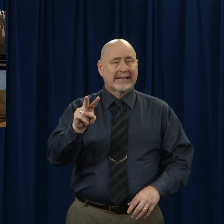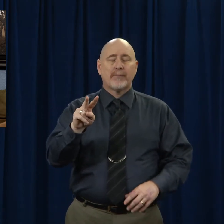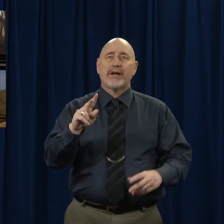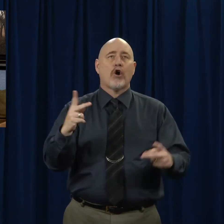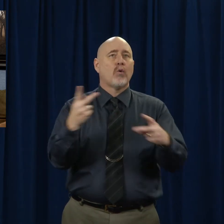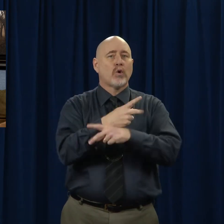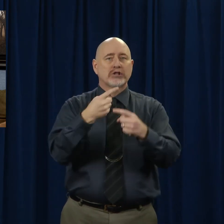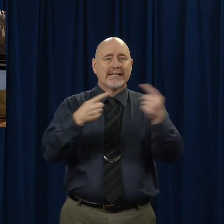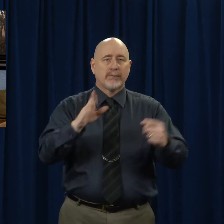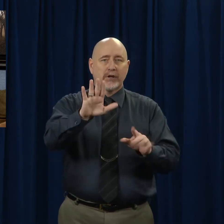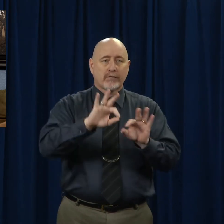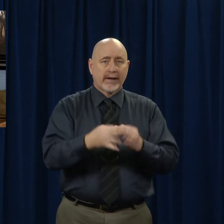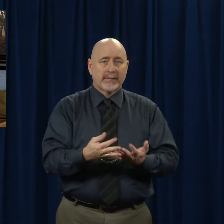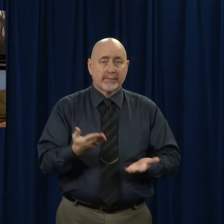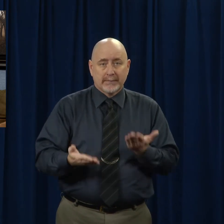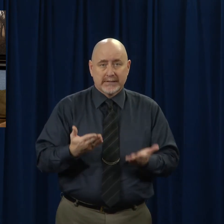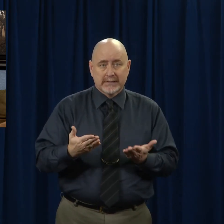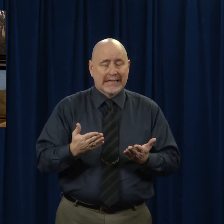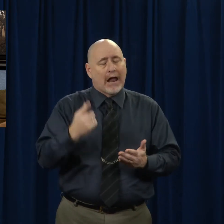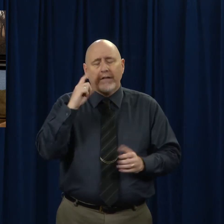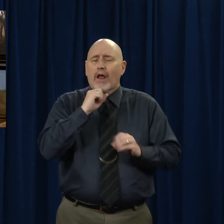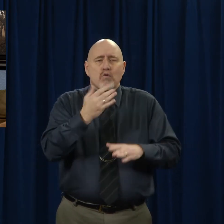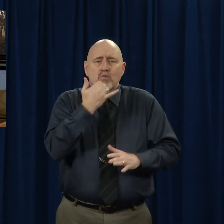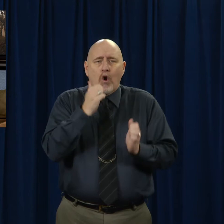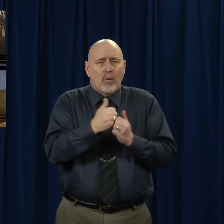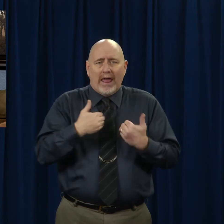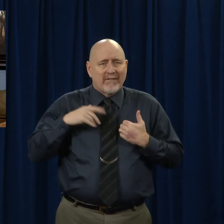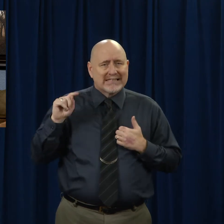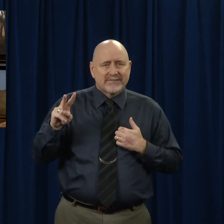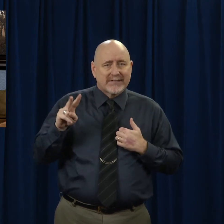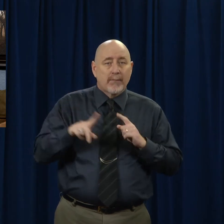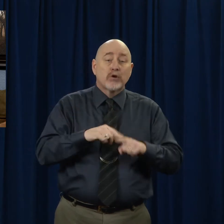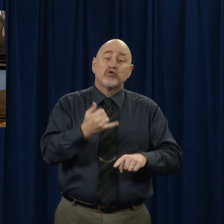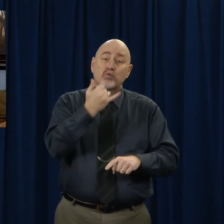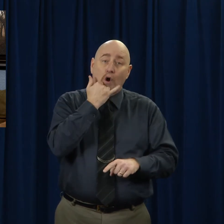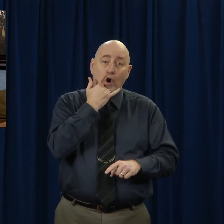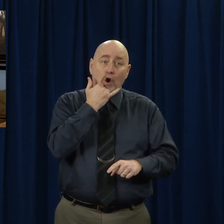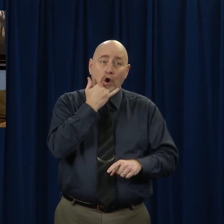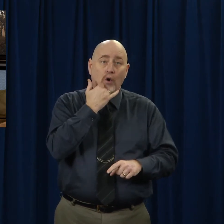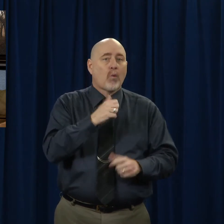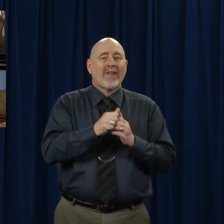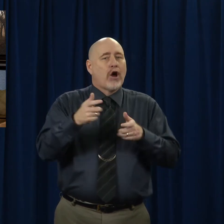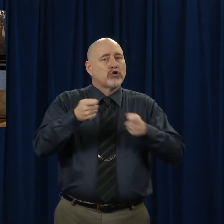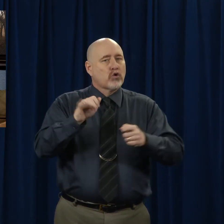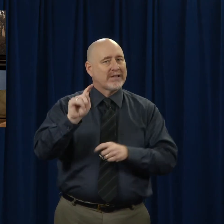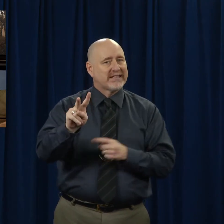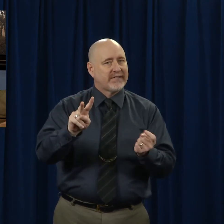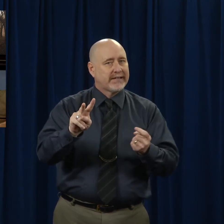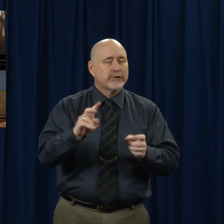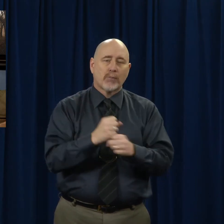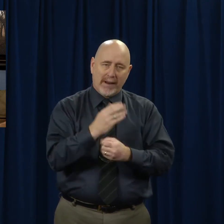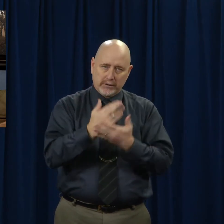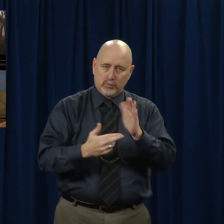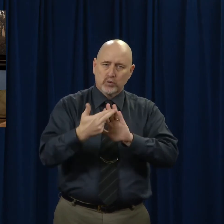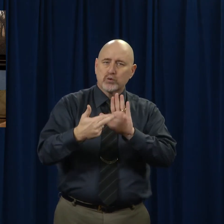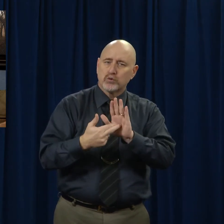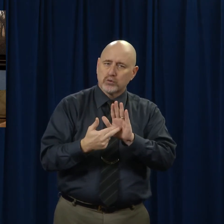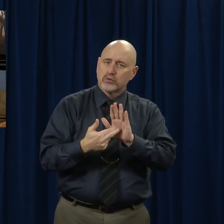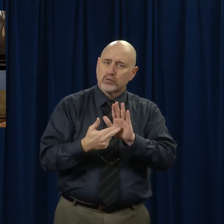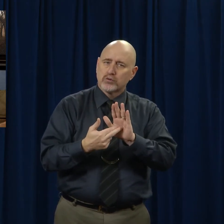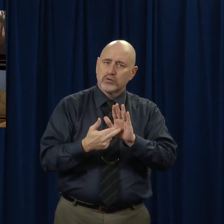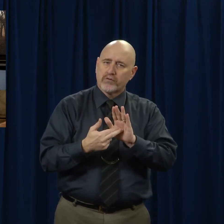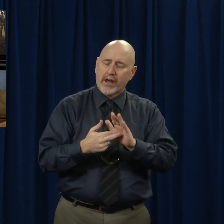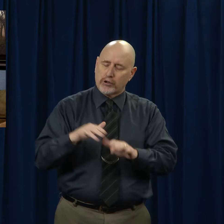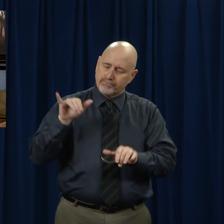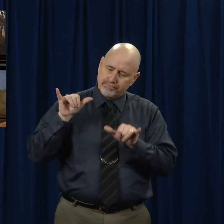enemy number 1 in your family. I don't think it's wrong to have a television, but it's wrong to have one and not control it. So make some rules that